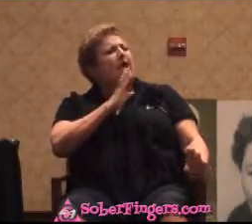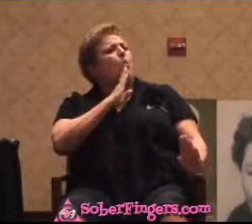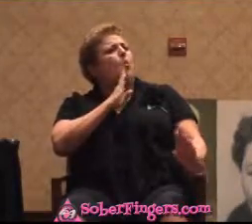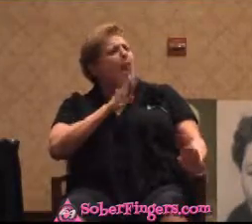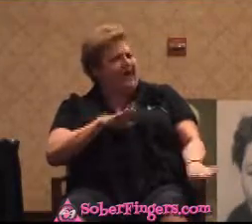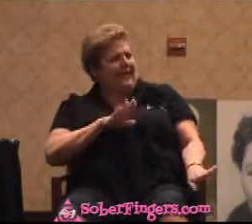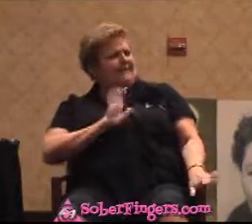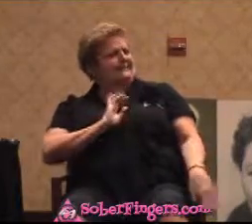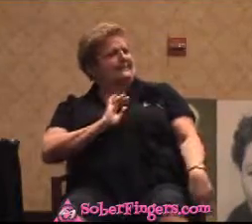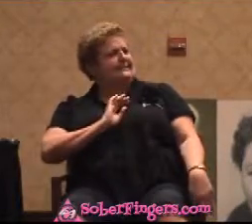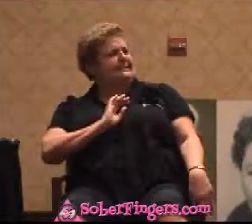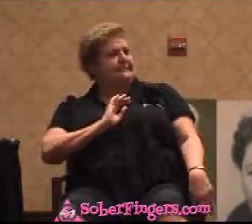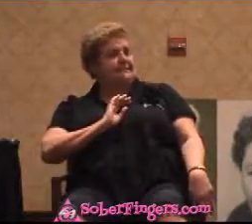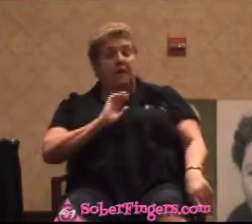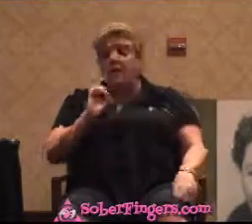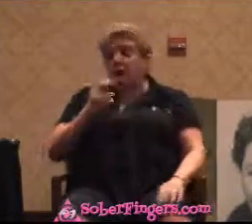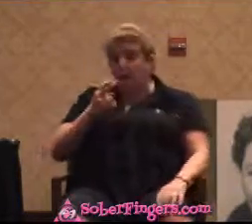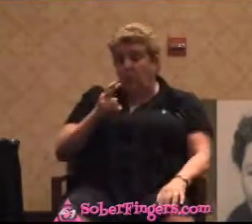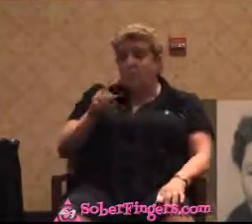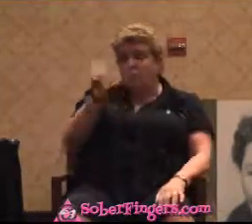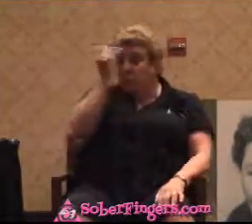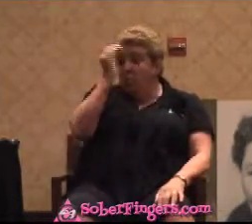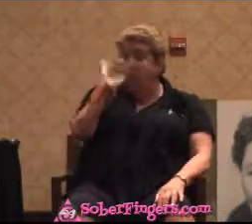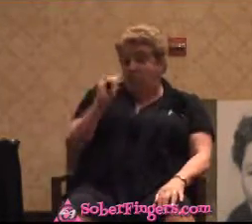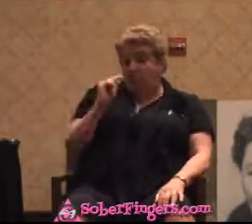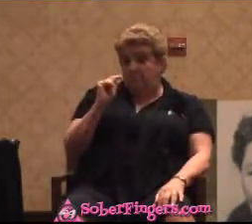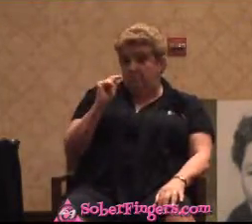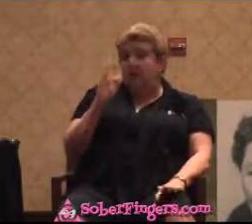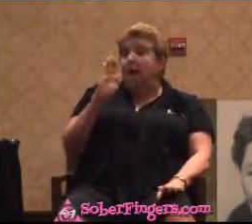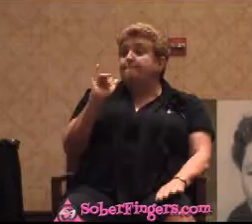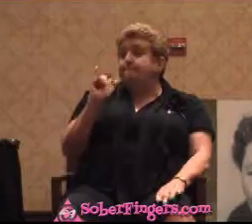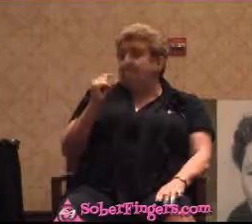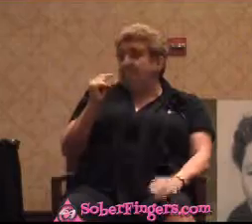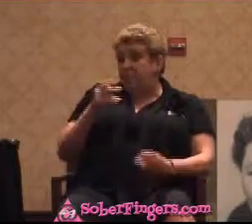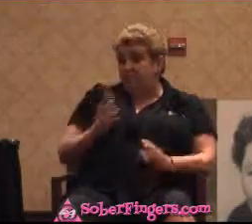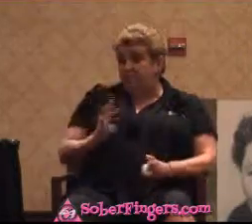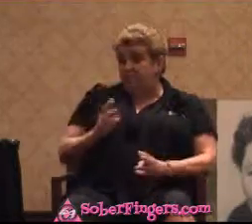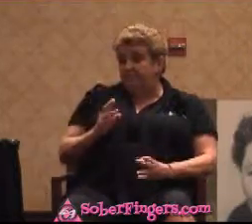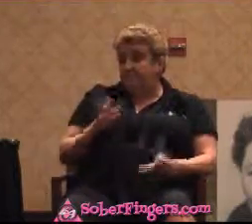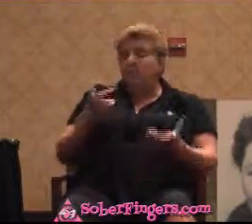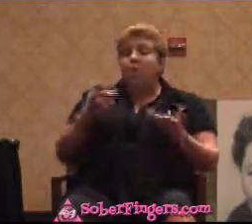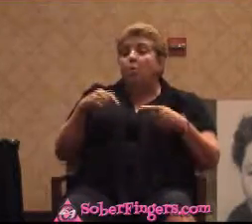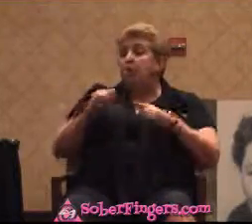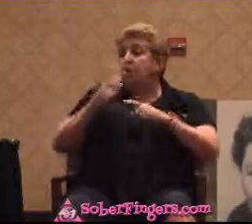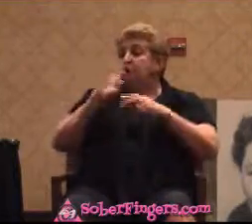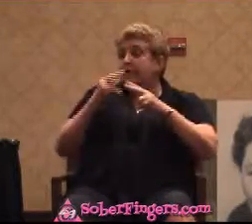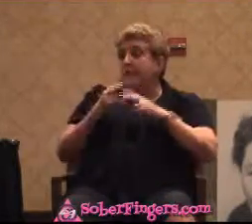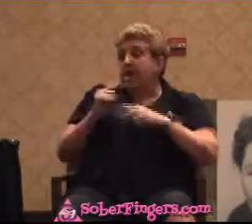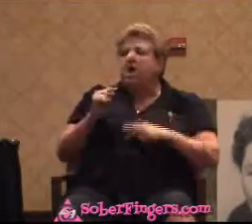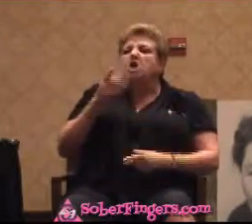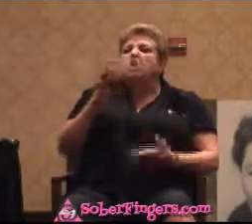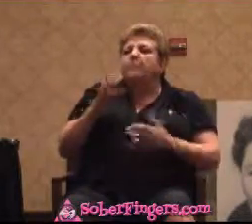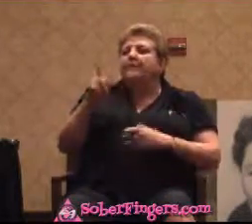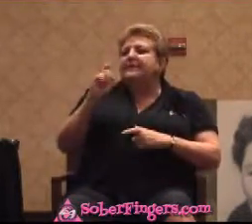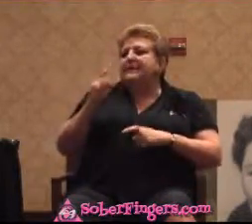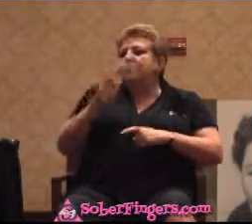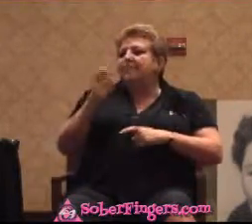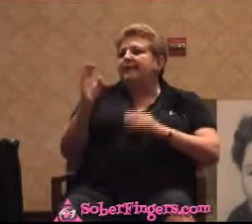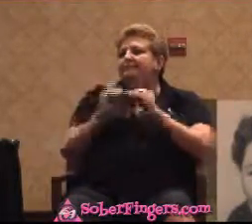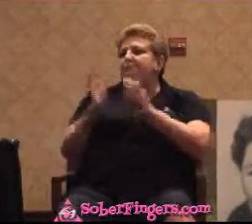And I'd be like, oh, you know what? By the way, while we're on this subject, you probably need to be a little bit nicer to me with civil rights